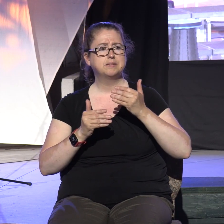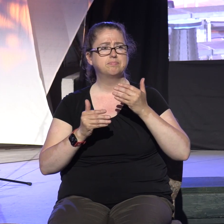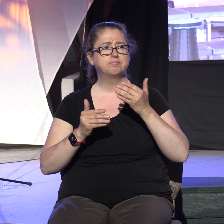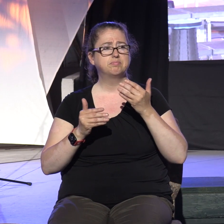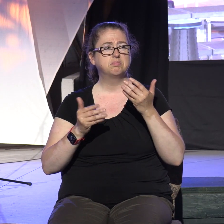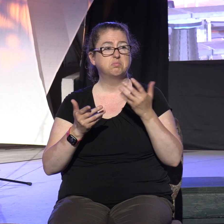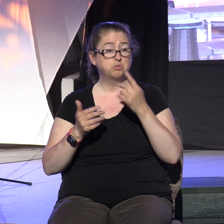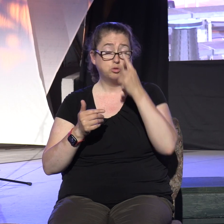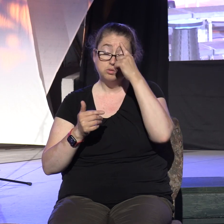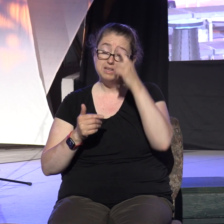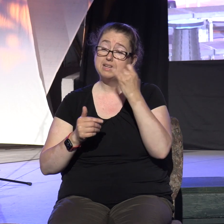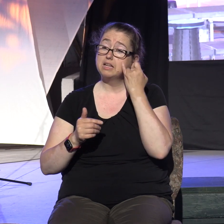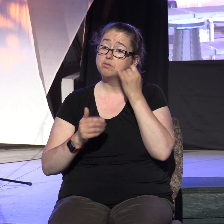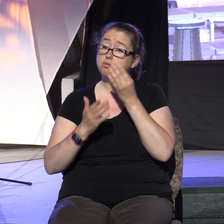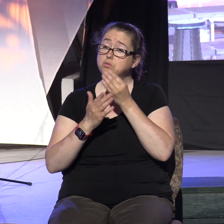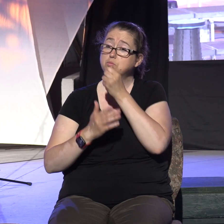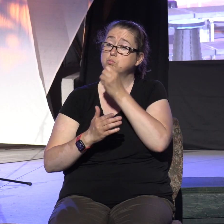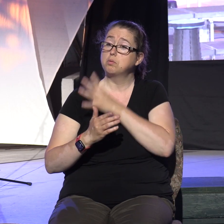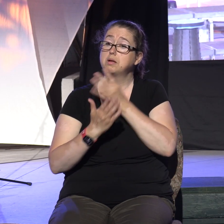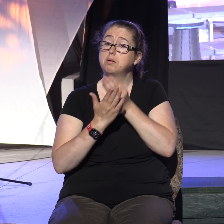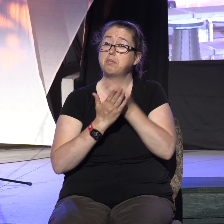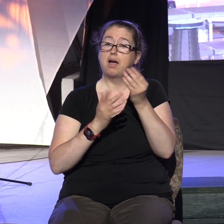I don't think so.